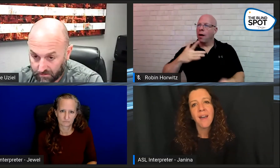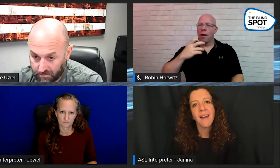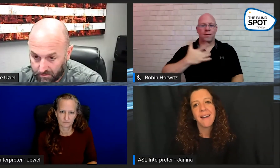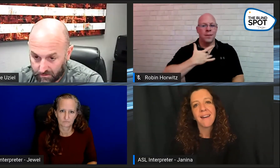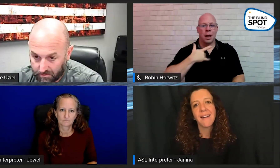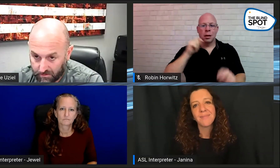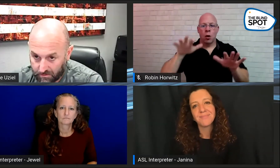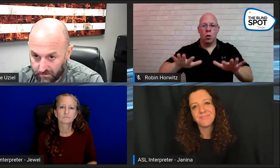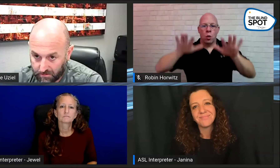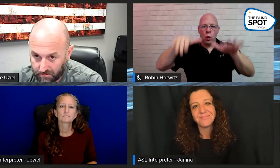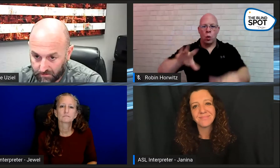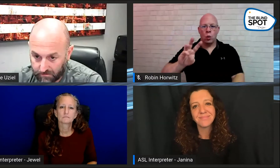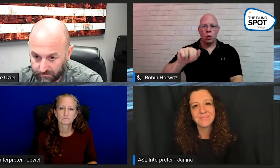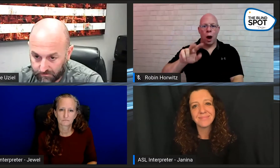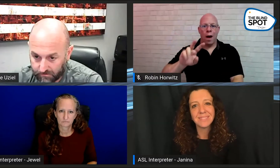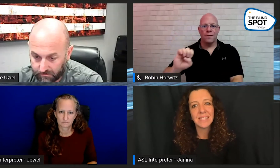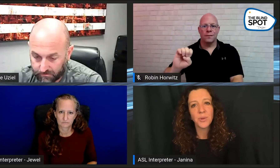example,